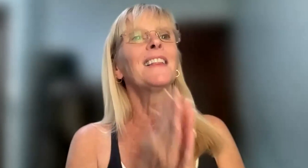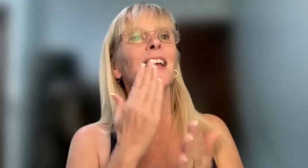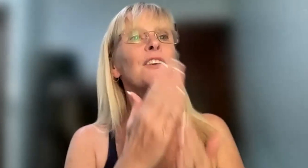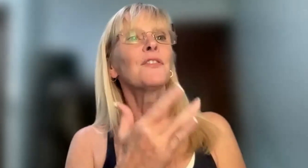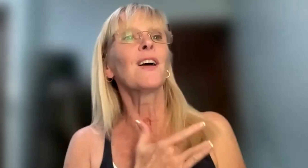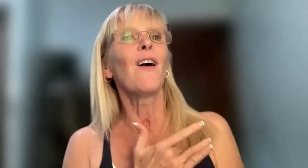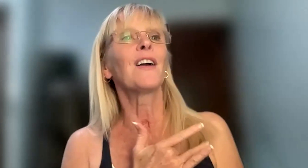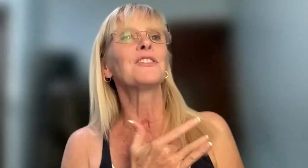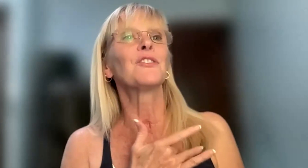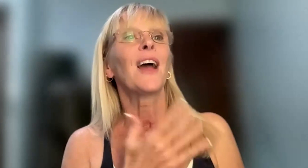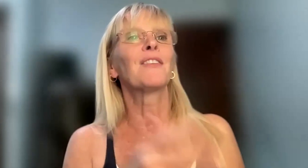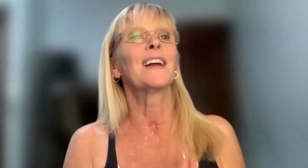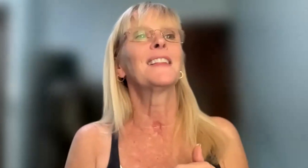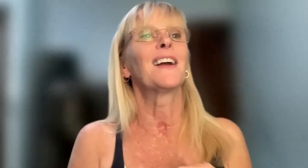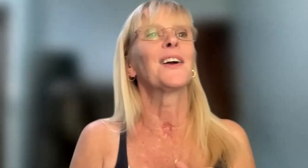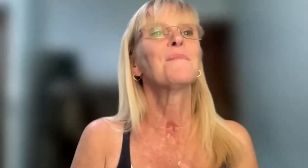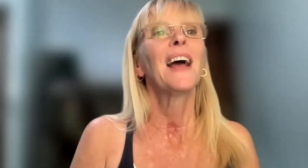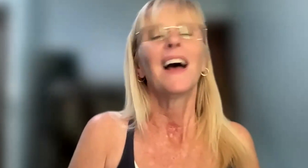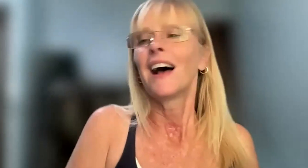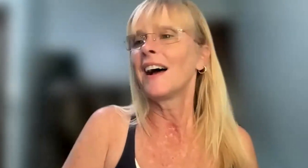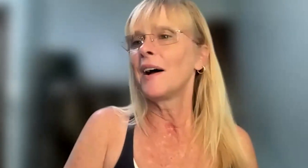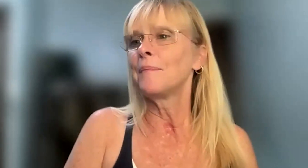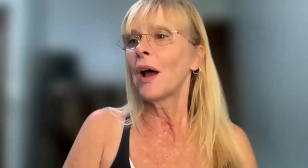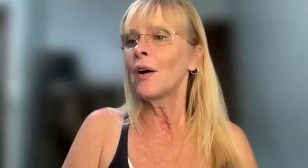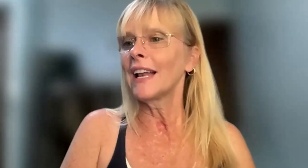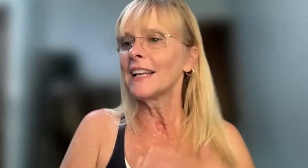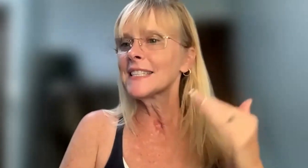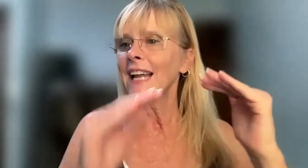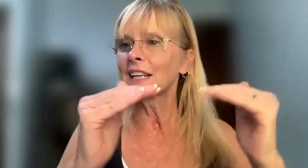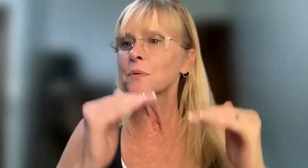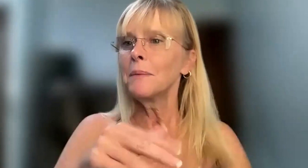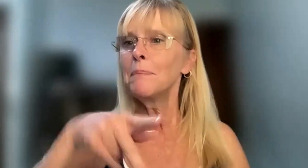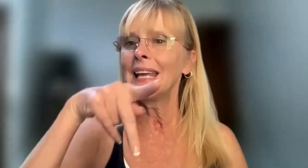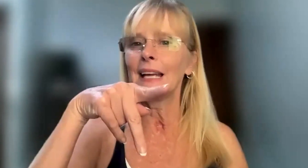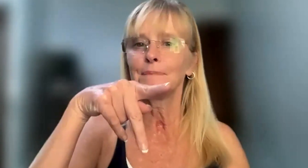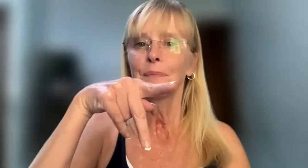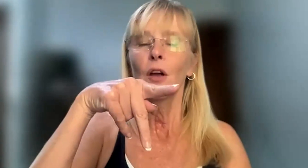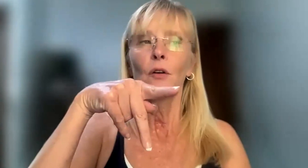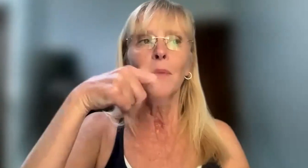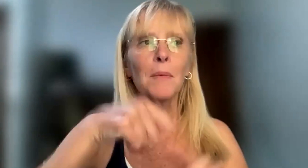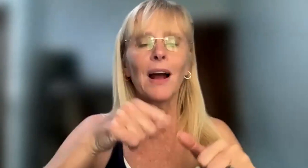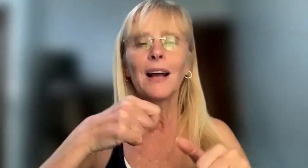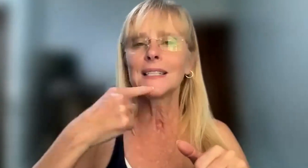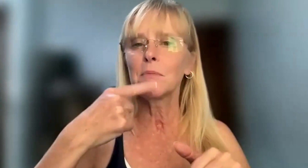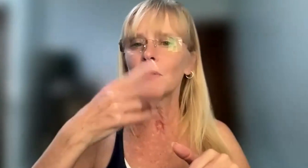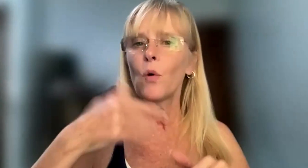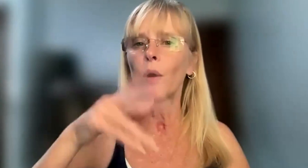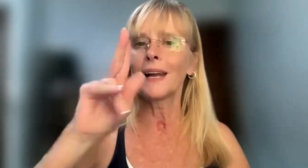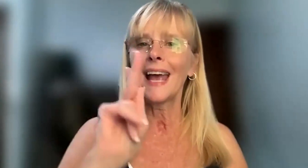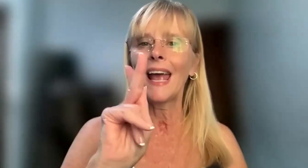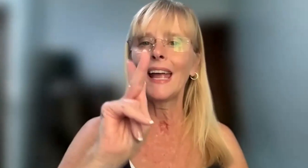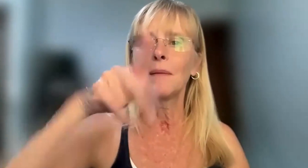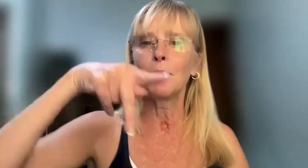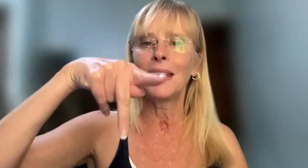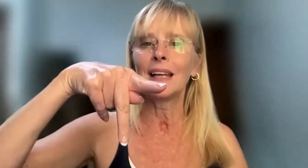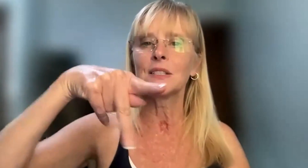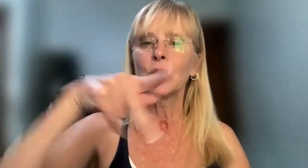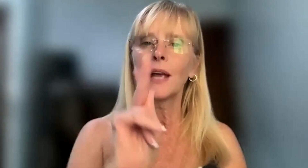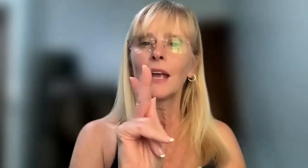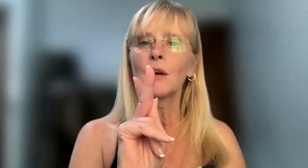thank you for the hearts you have right there. Okay, let's the next one, P. Remember I said before K and P. So K goes